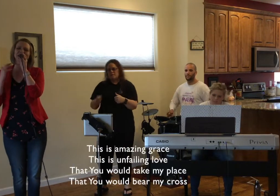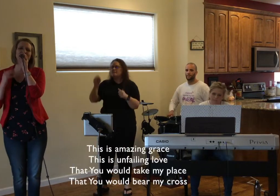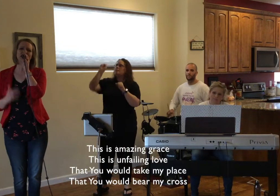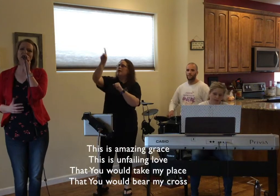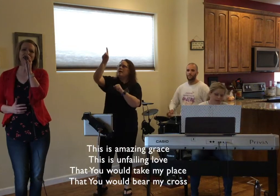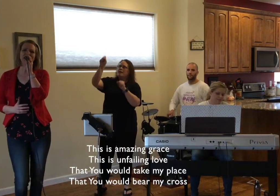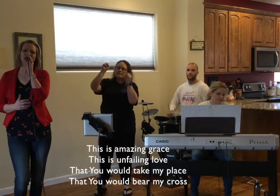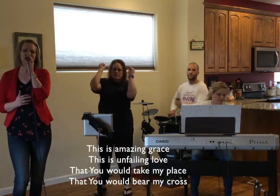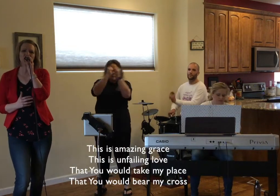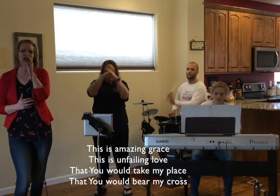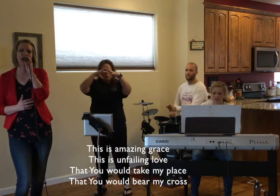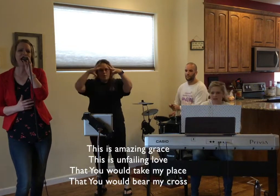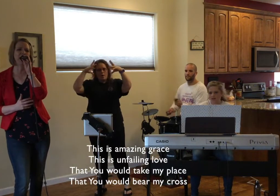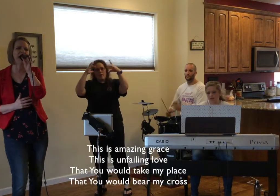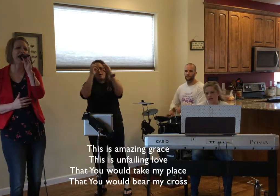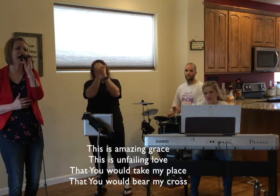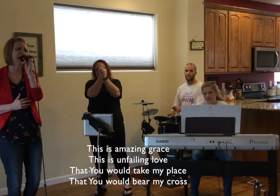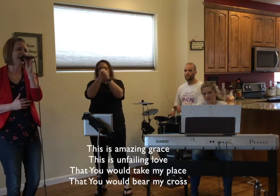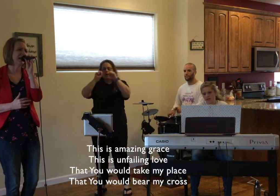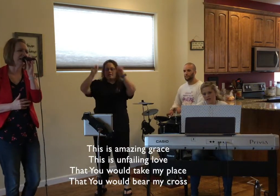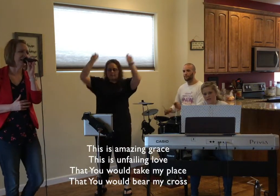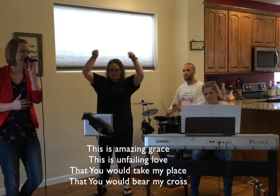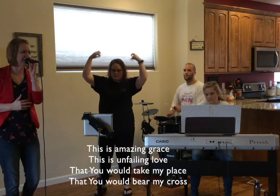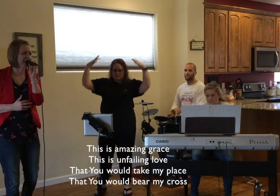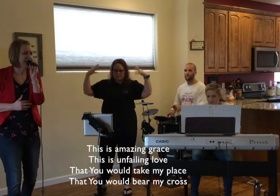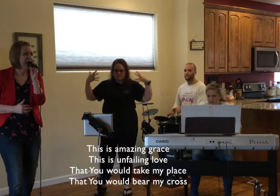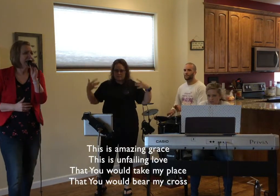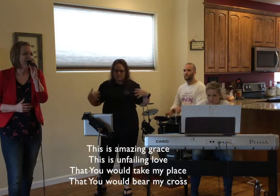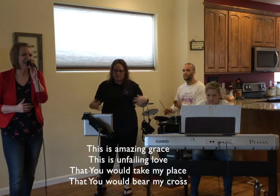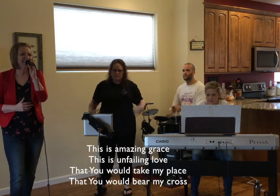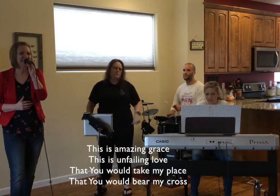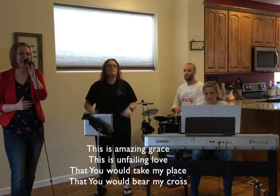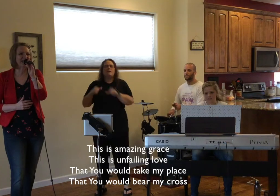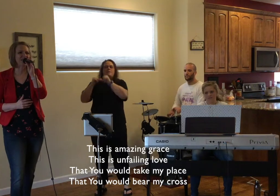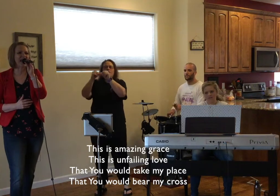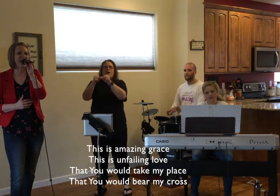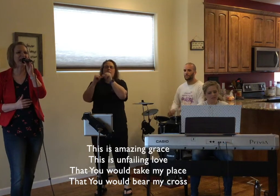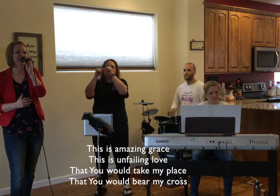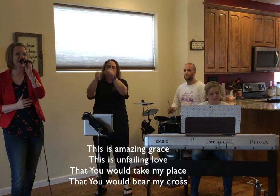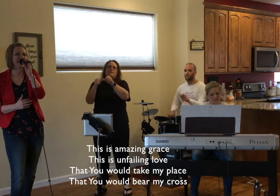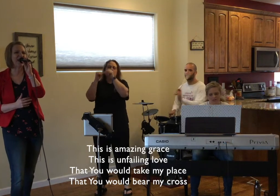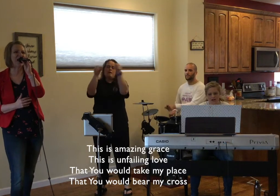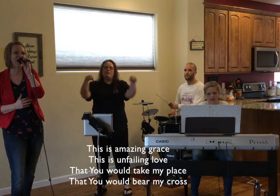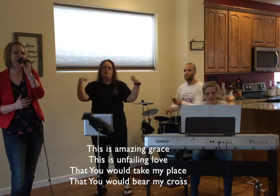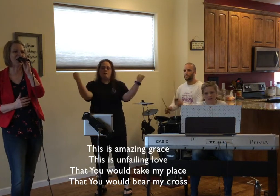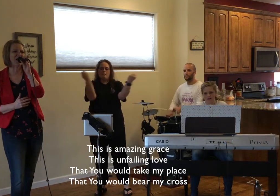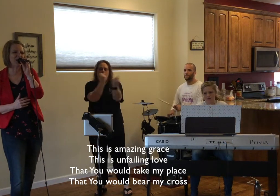This is a place.